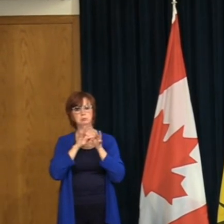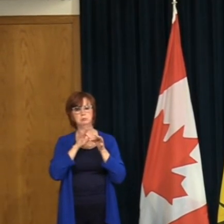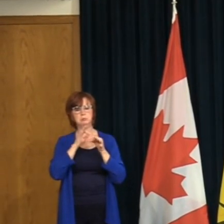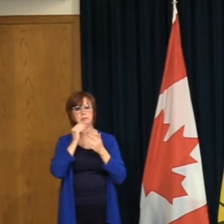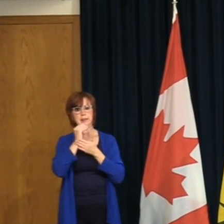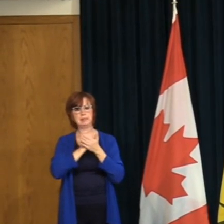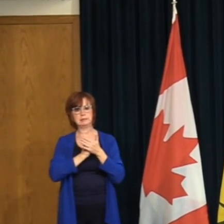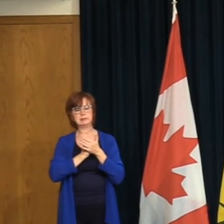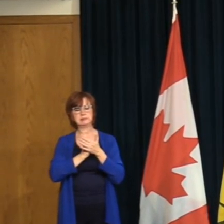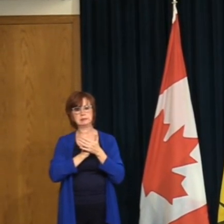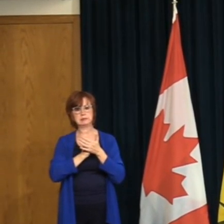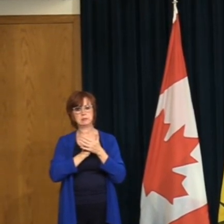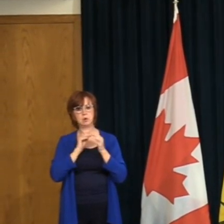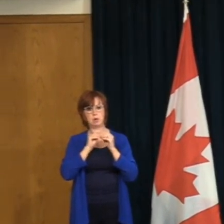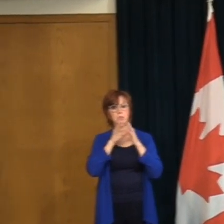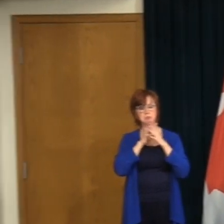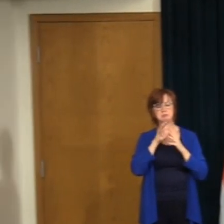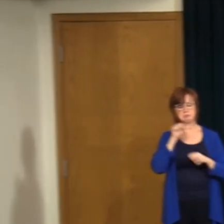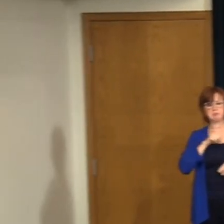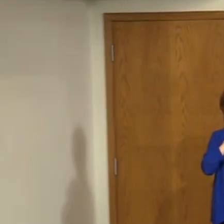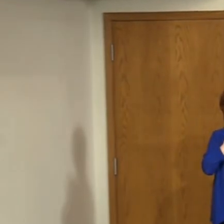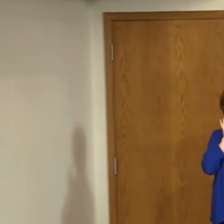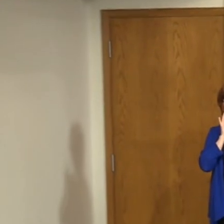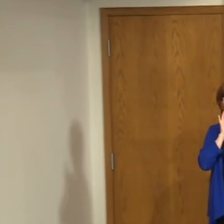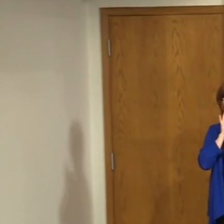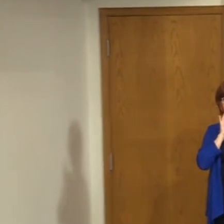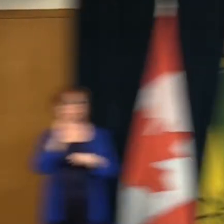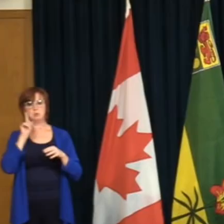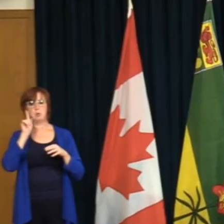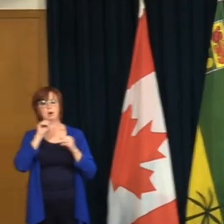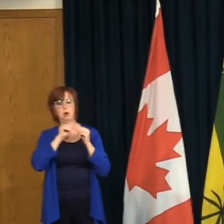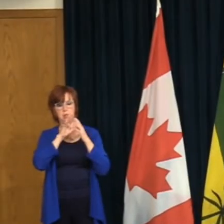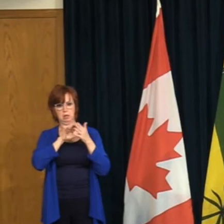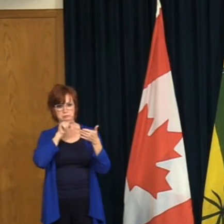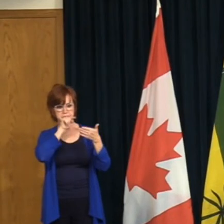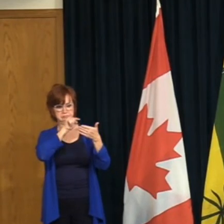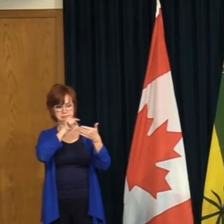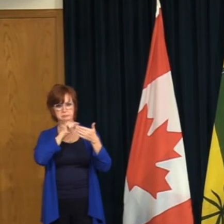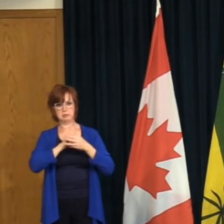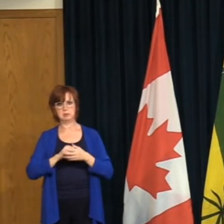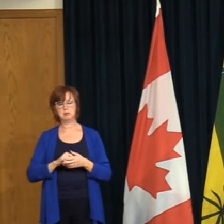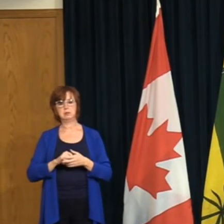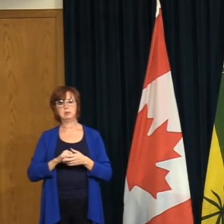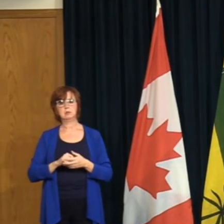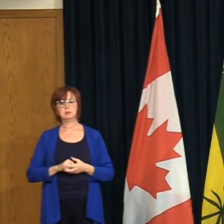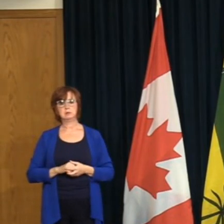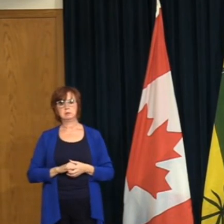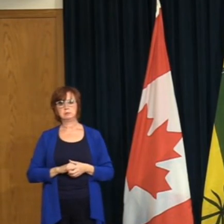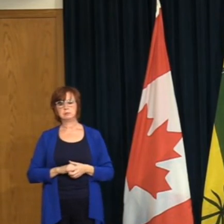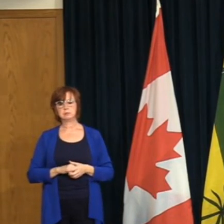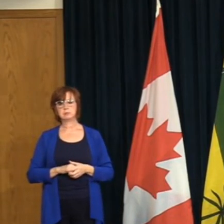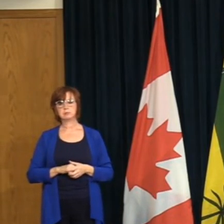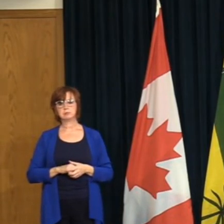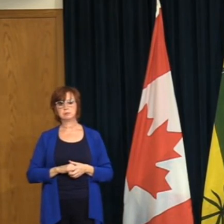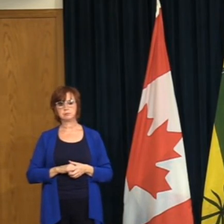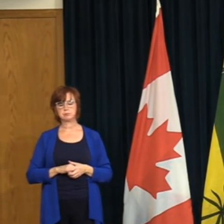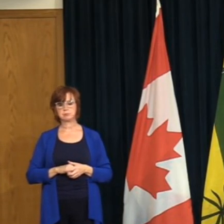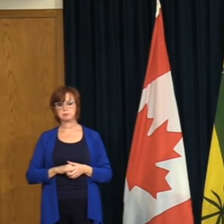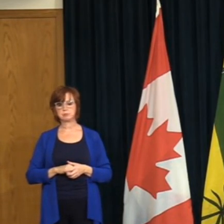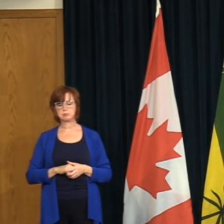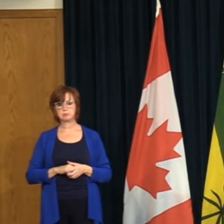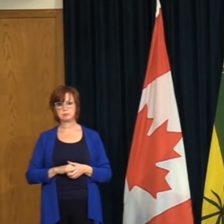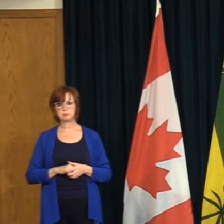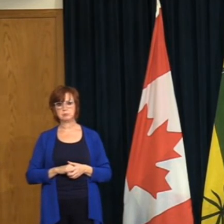of how is reopen plan proceeding and what are any precautions that may apply, either at a